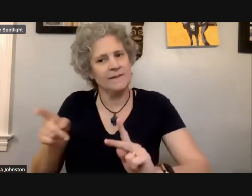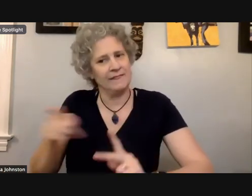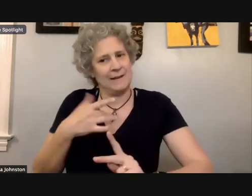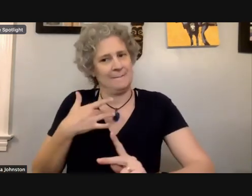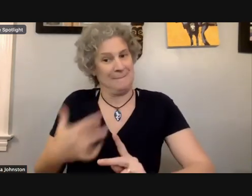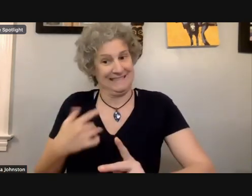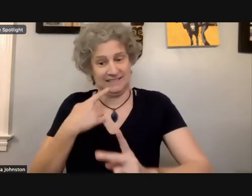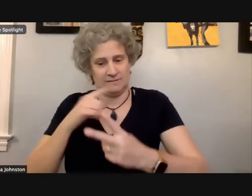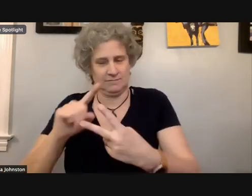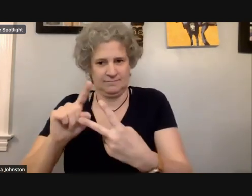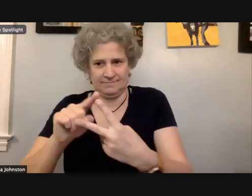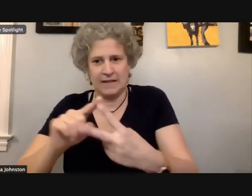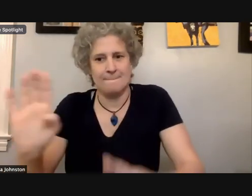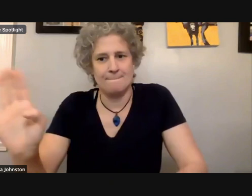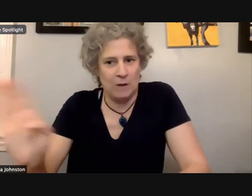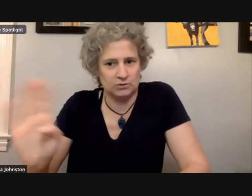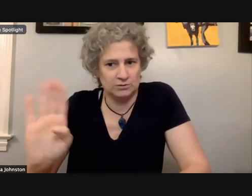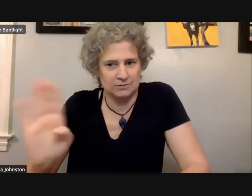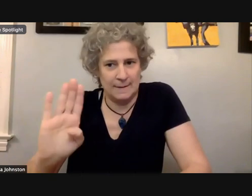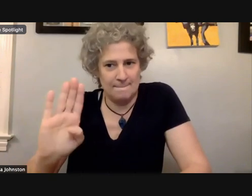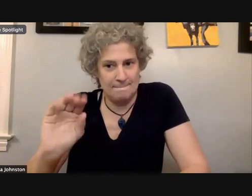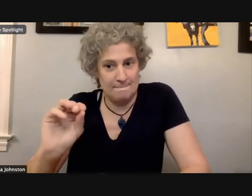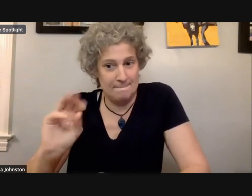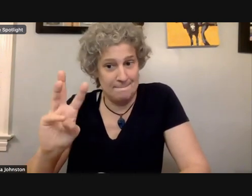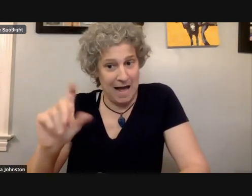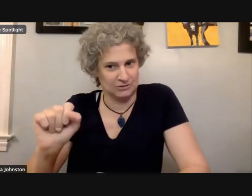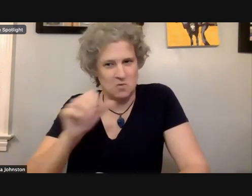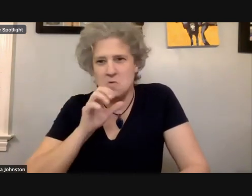Now, for older people, they typically sign